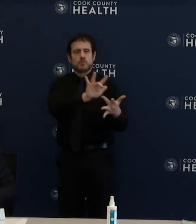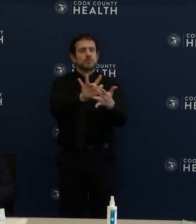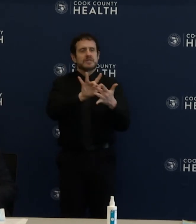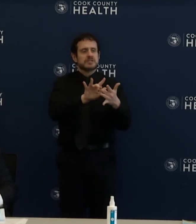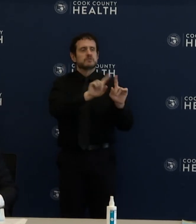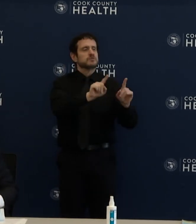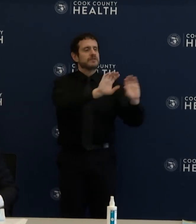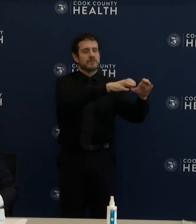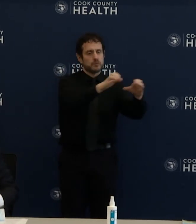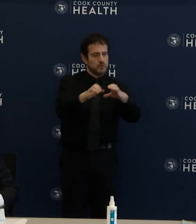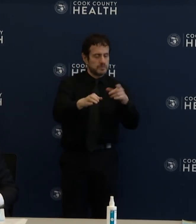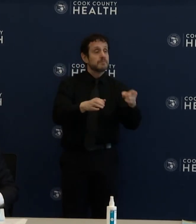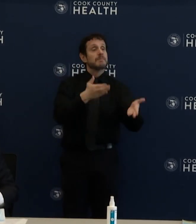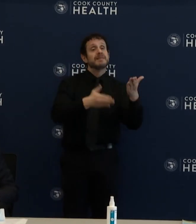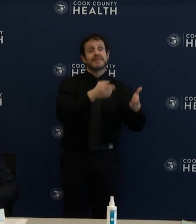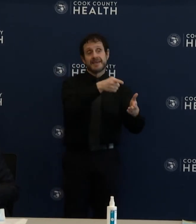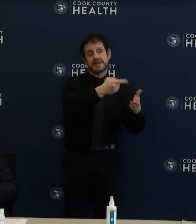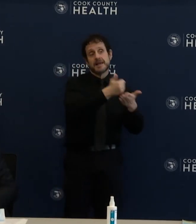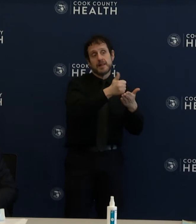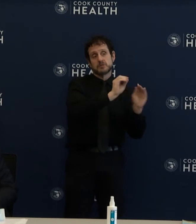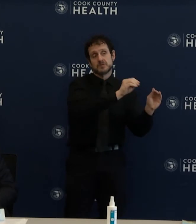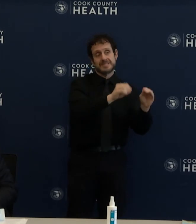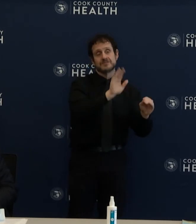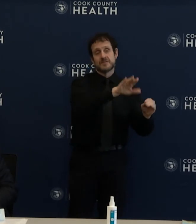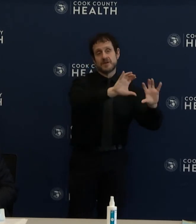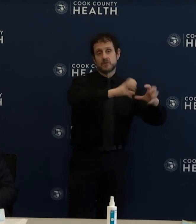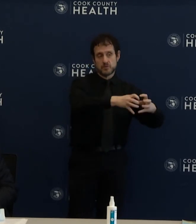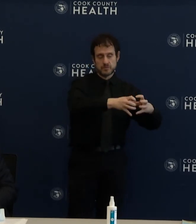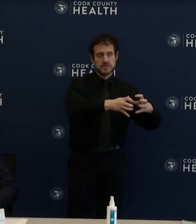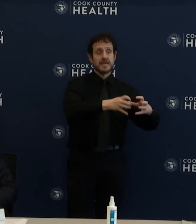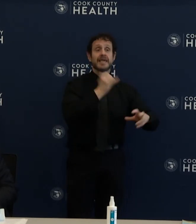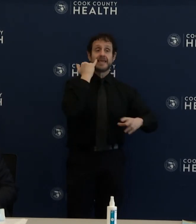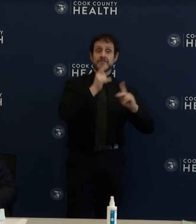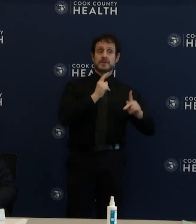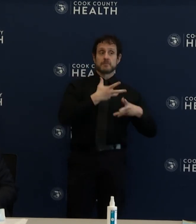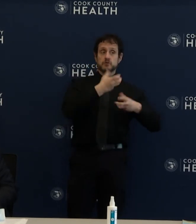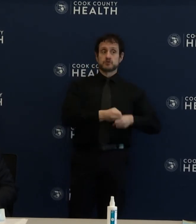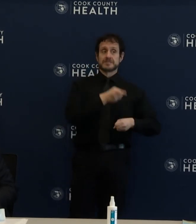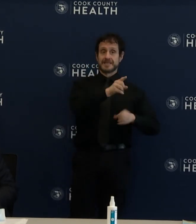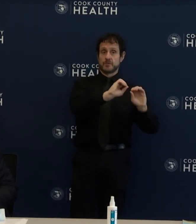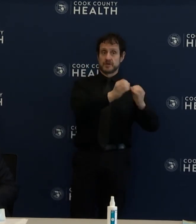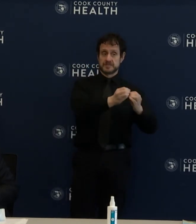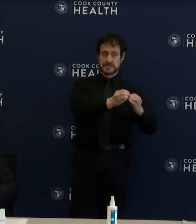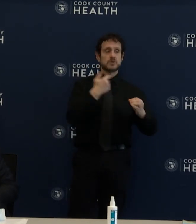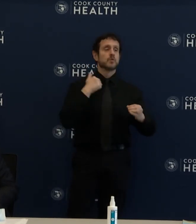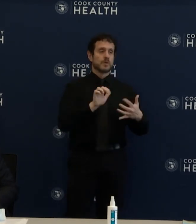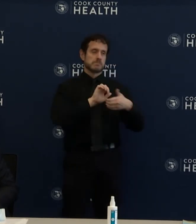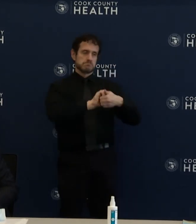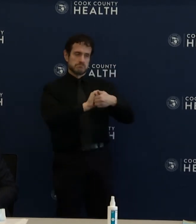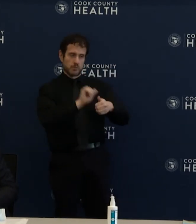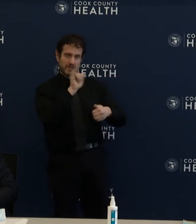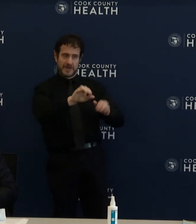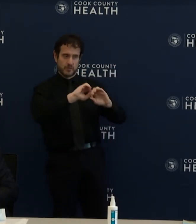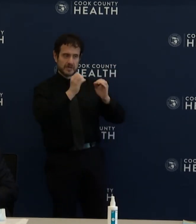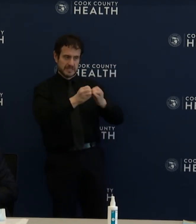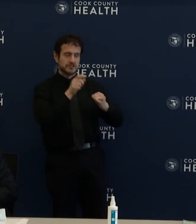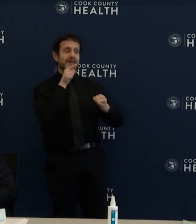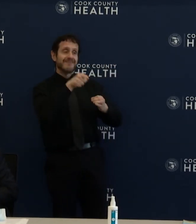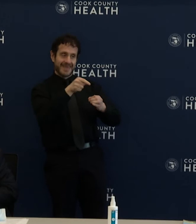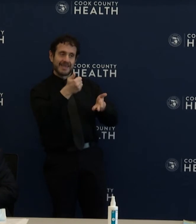influenceable community that they can work with. There are centers of trust that people work with. We're going to be reaching out to them. So, as we said, we're going to reach out